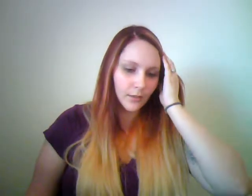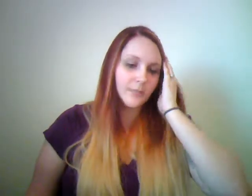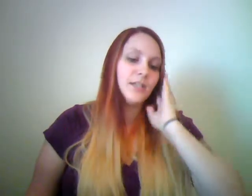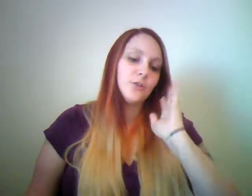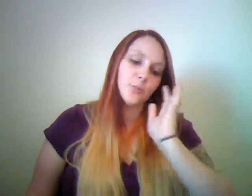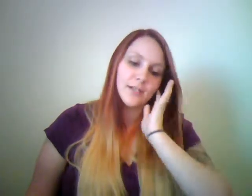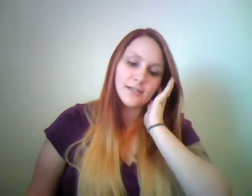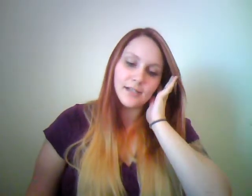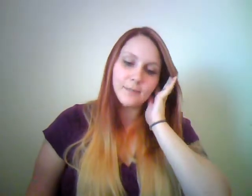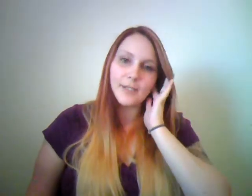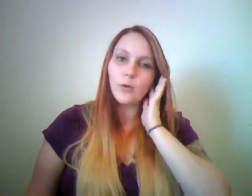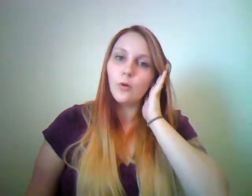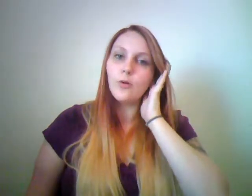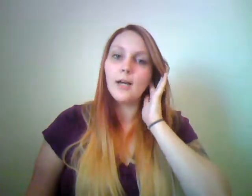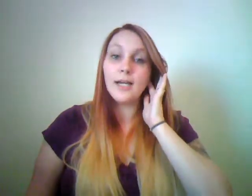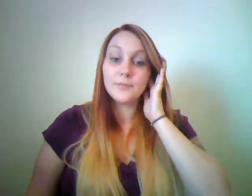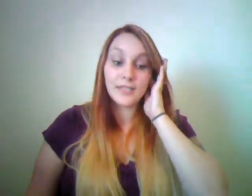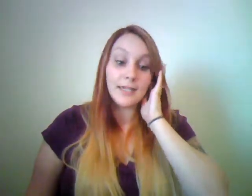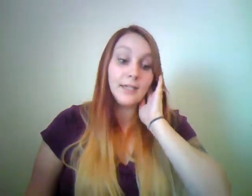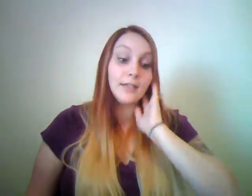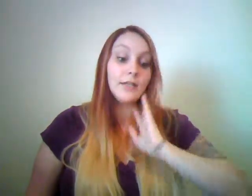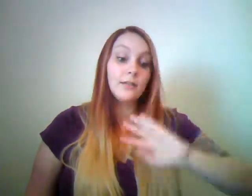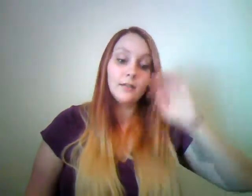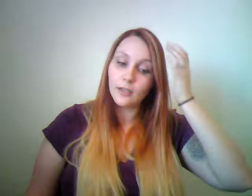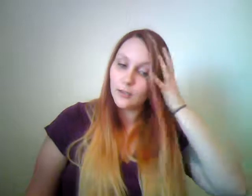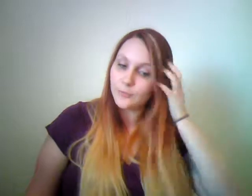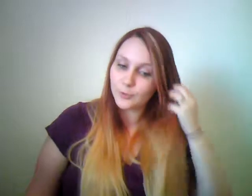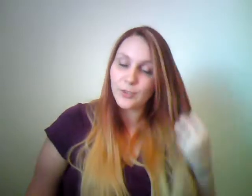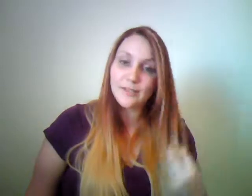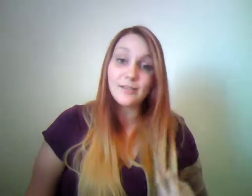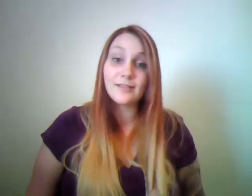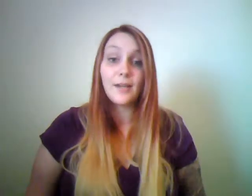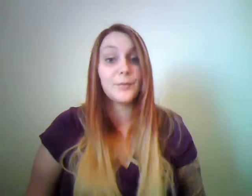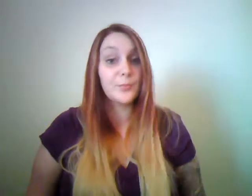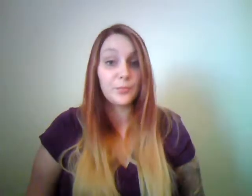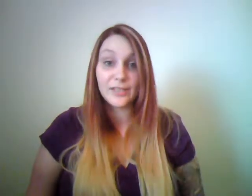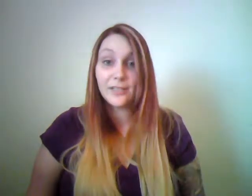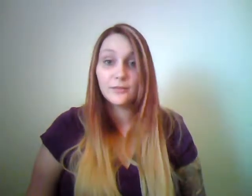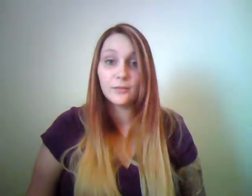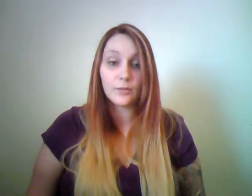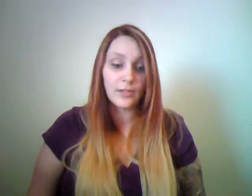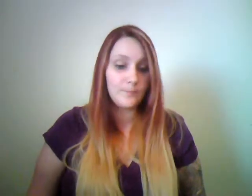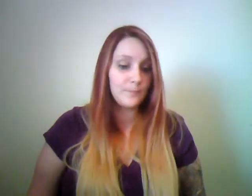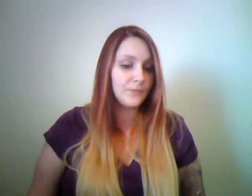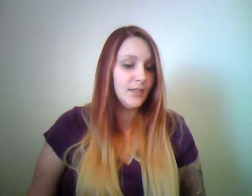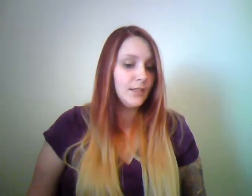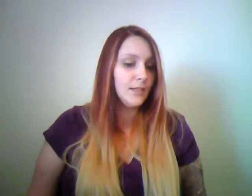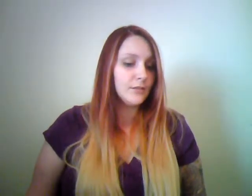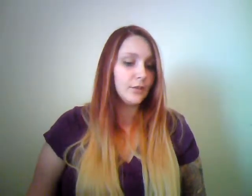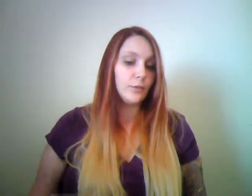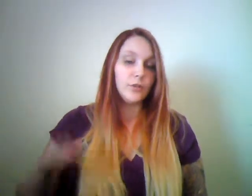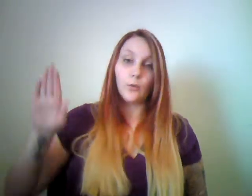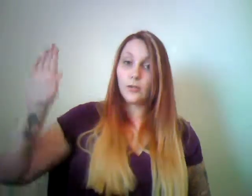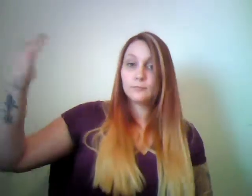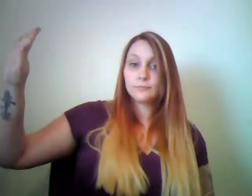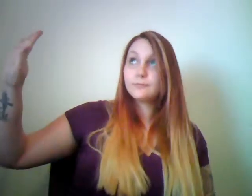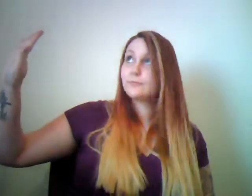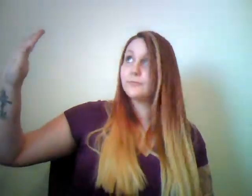In your presence, I'm made whole. I'm saying, your presence, I'm complete. Okay? So your,